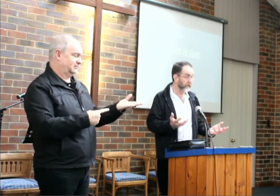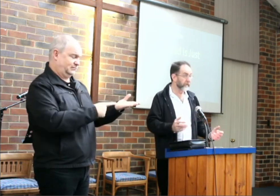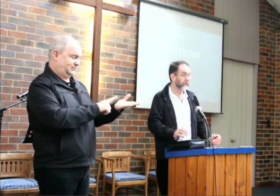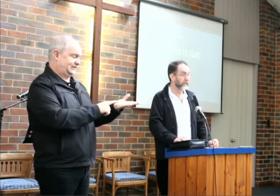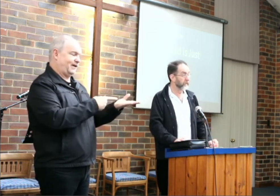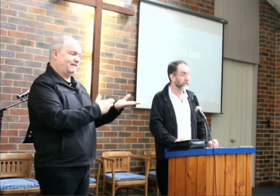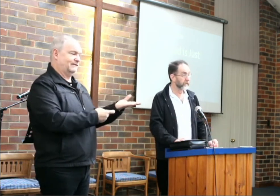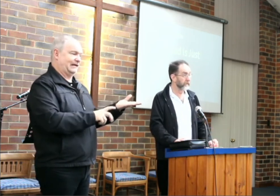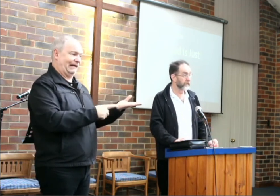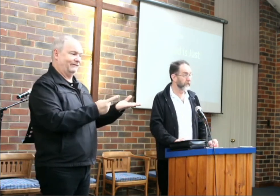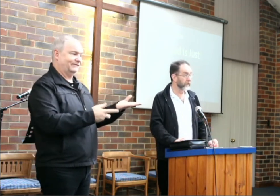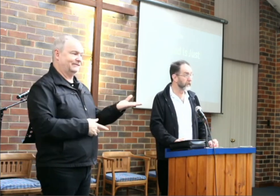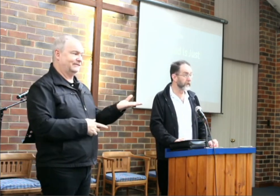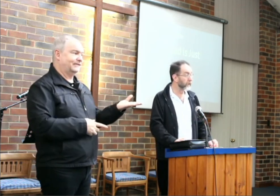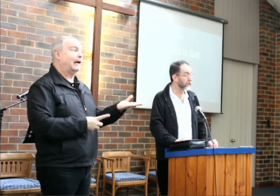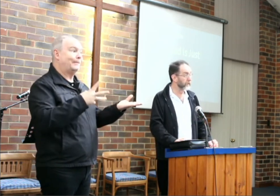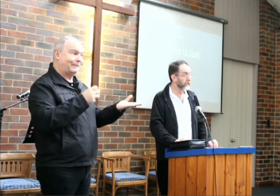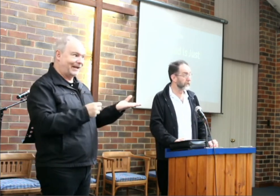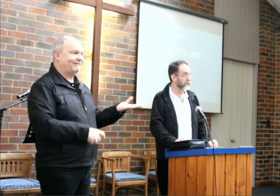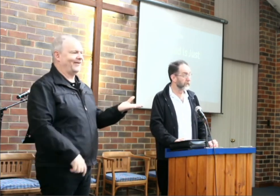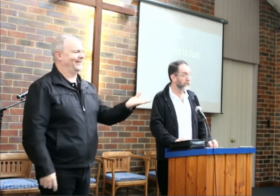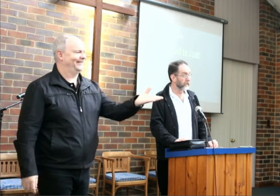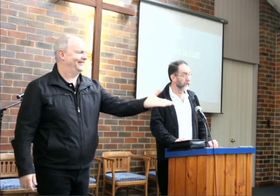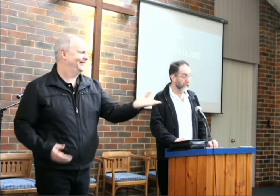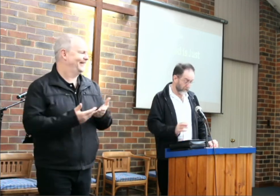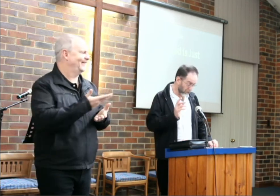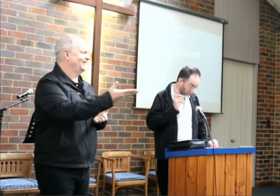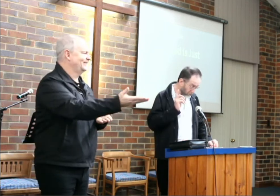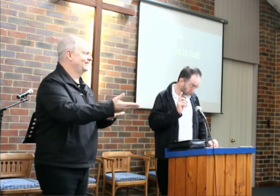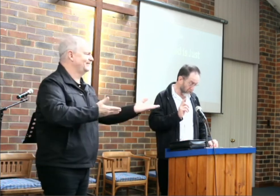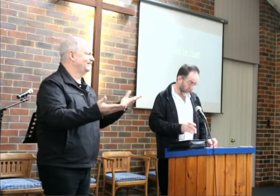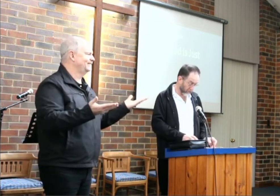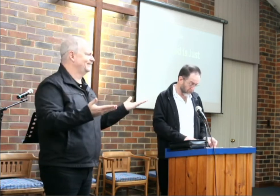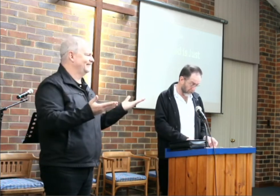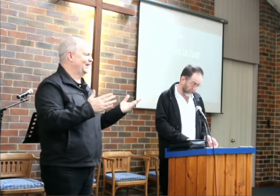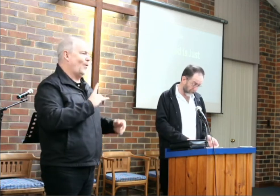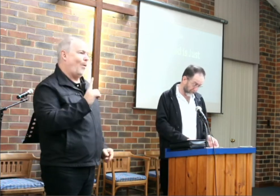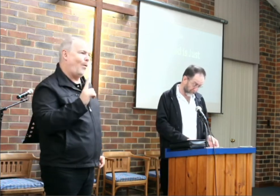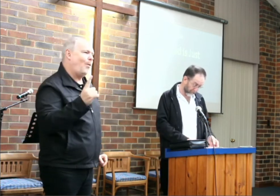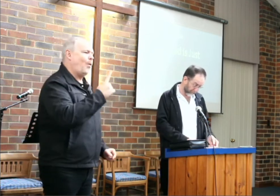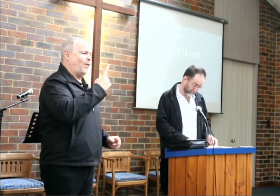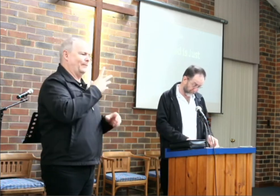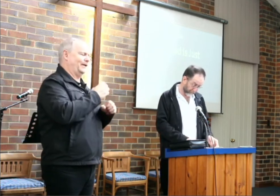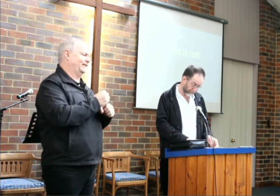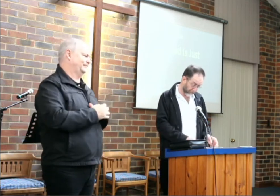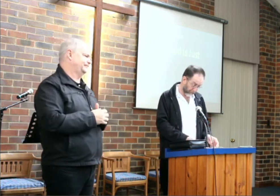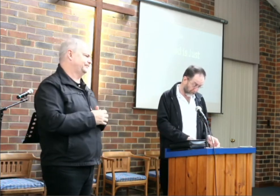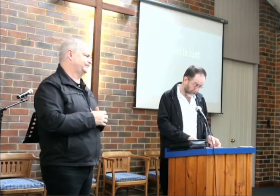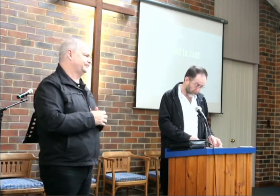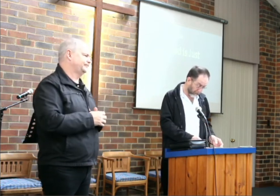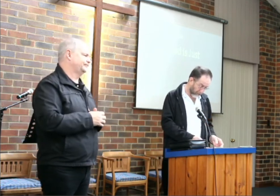that gift, it's not going to do you any good. To all who believe.